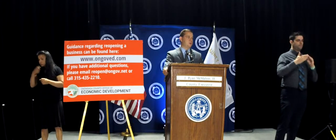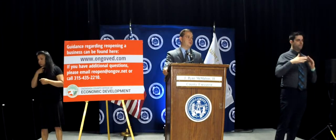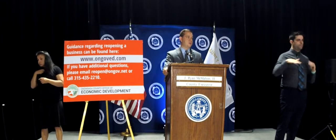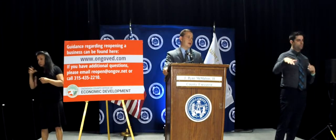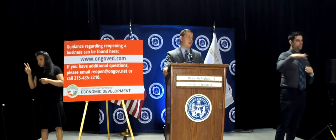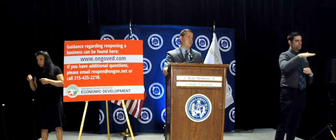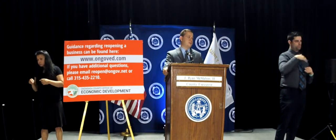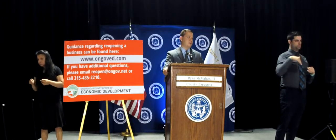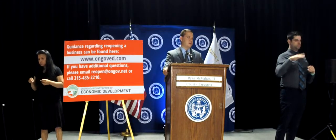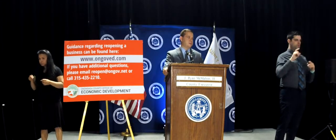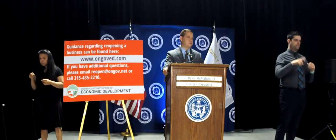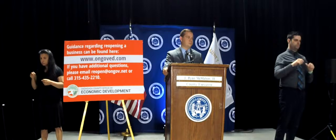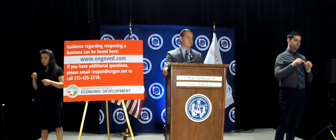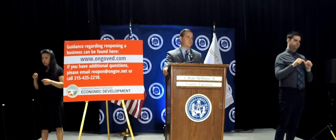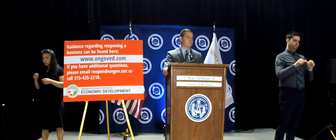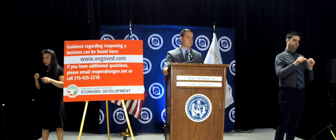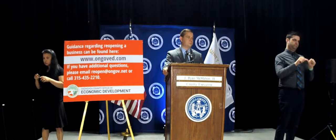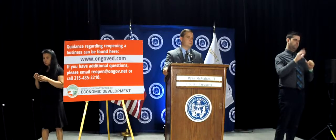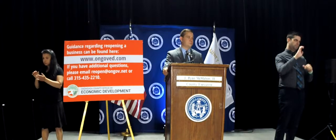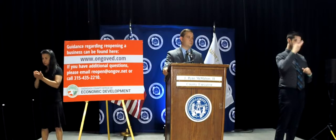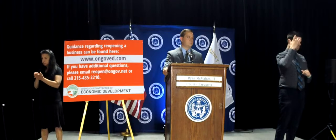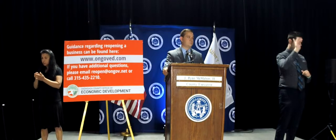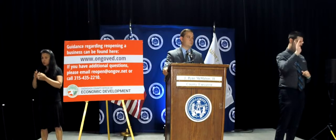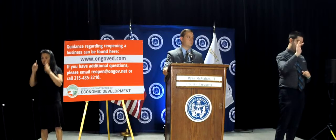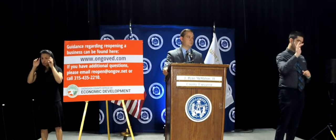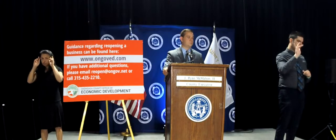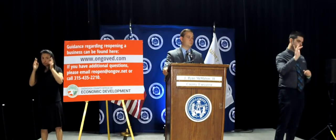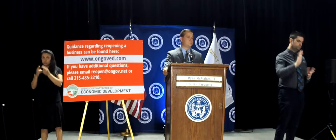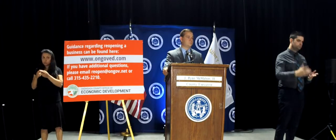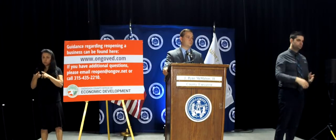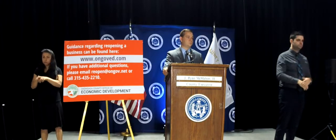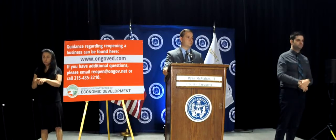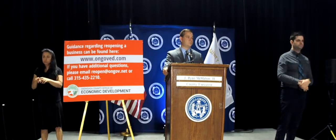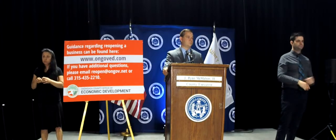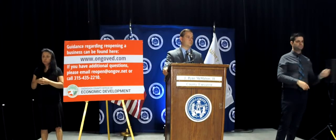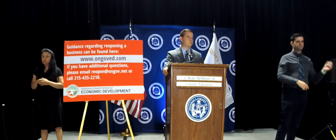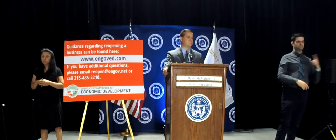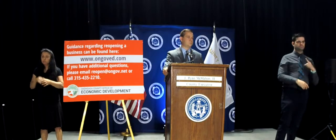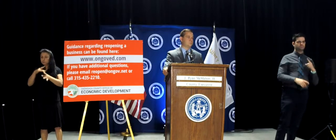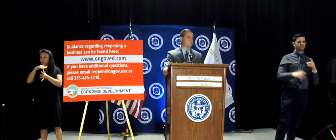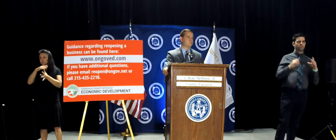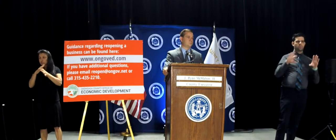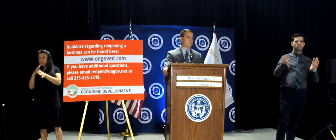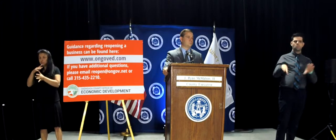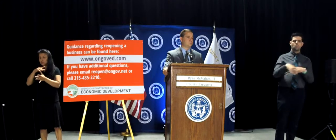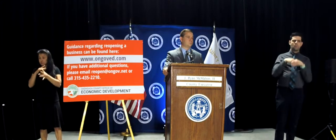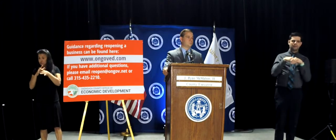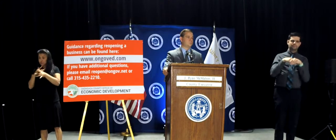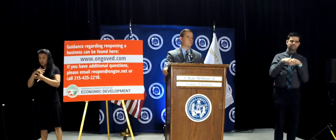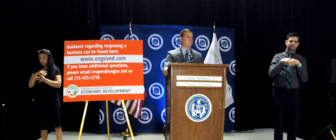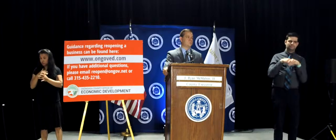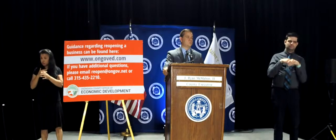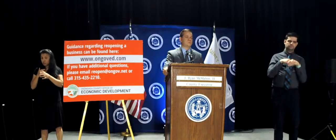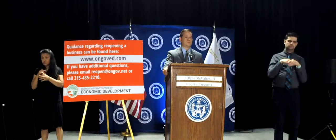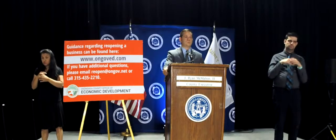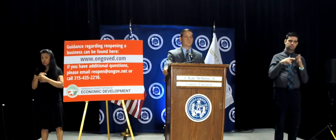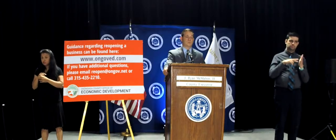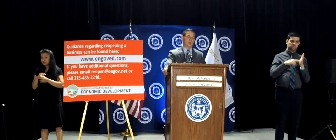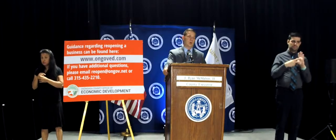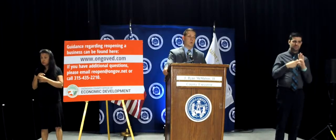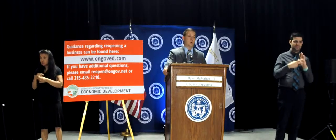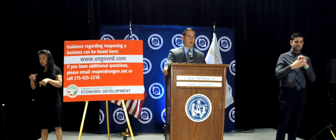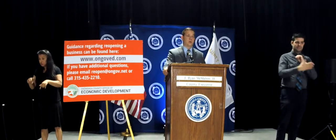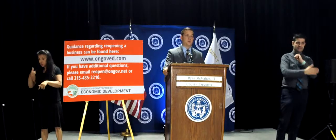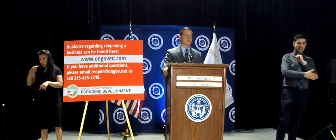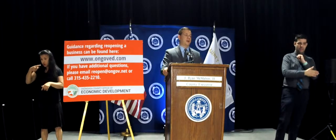in 2 weeks you can have these events. For weddings, are you suggesting that the county would have guidance rather than the state